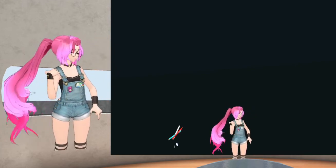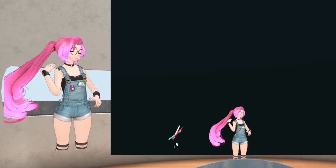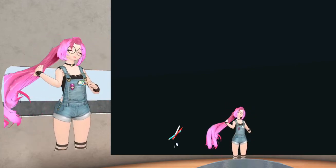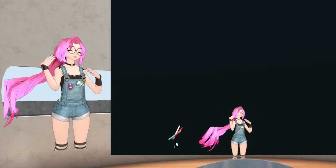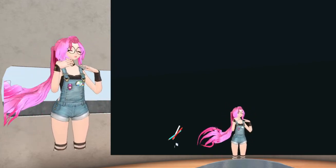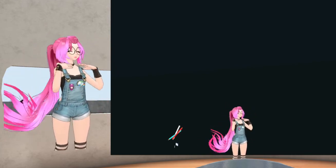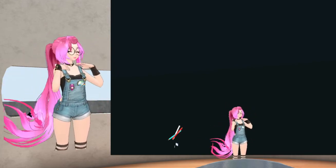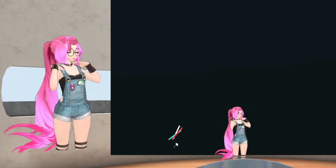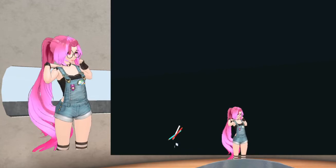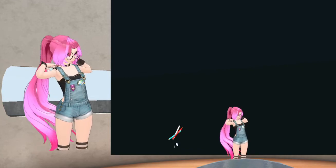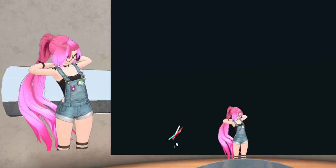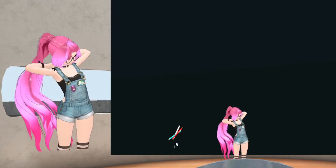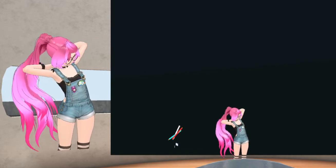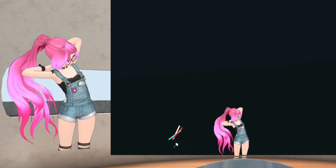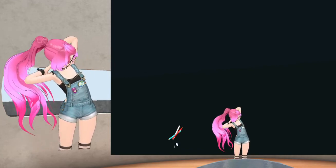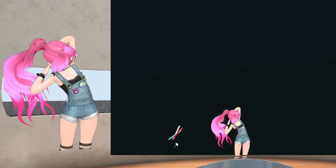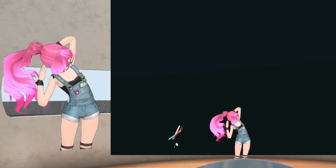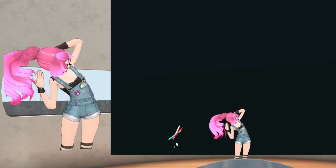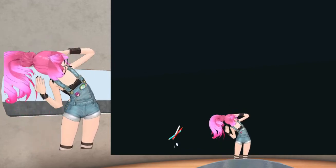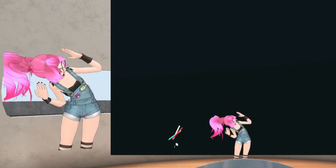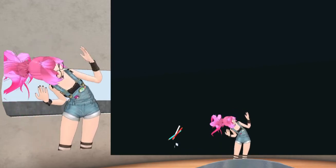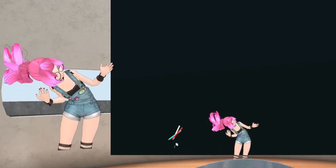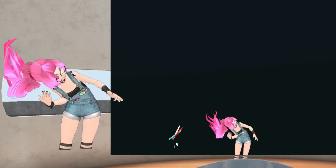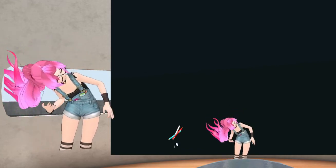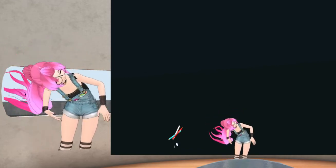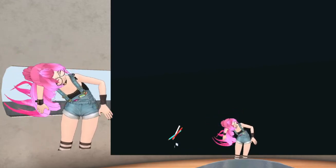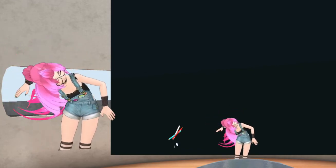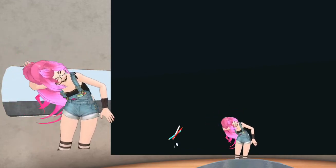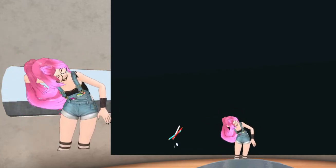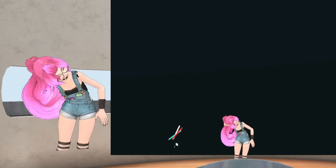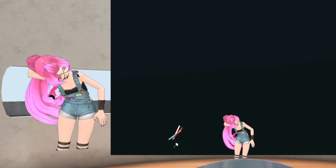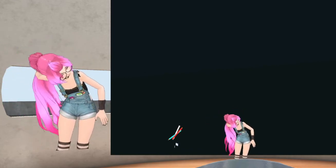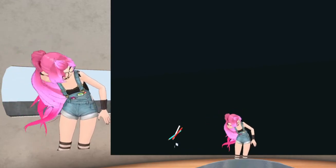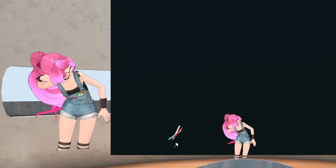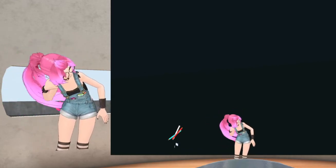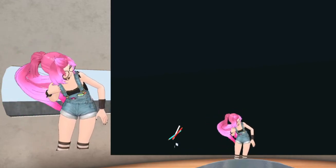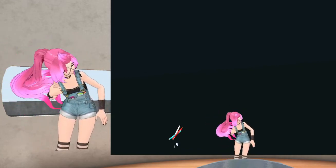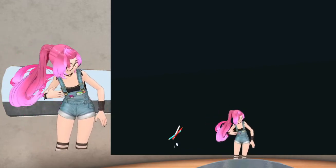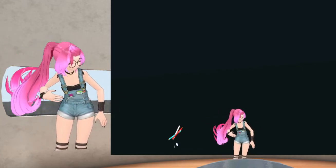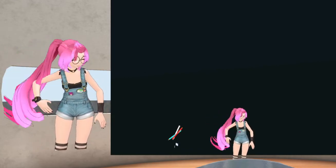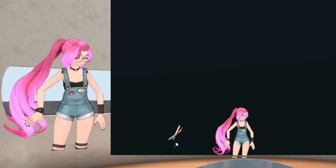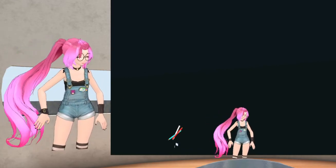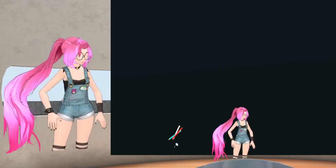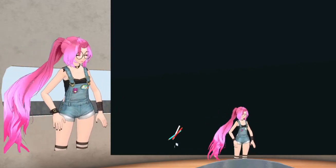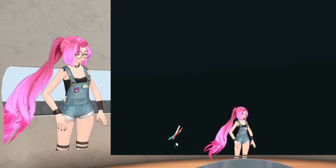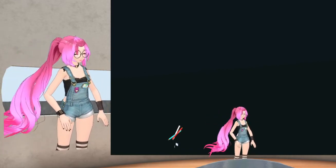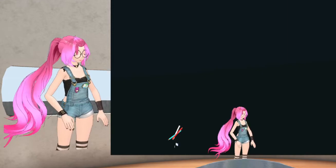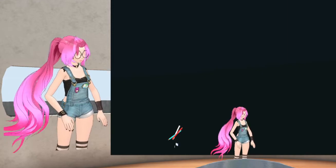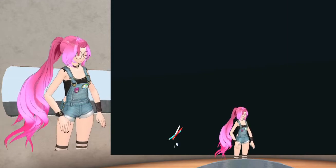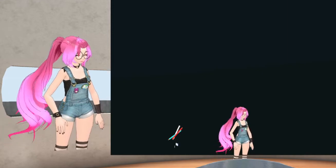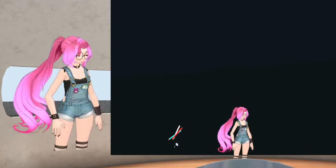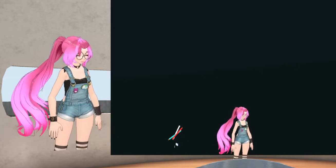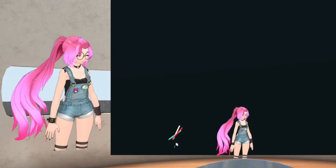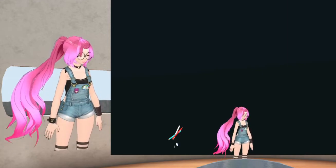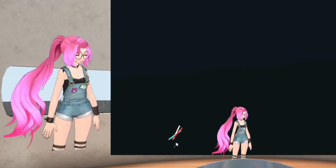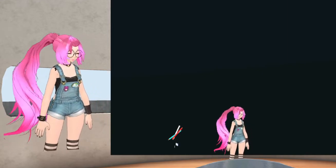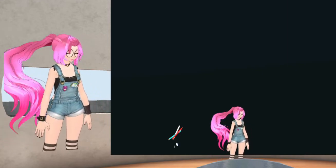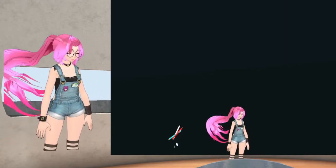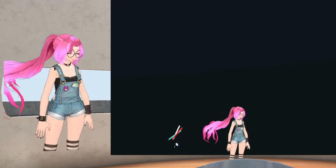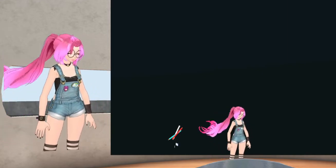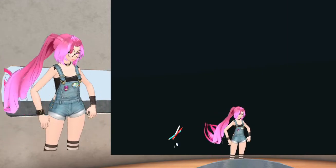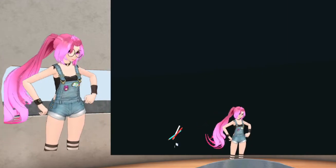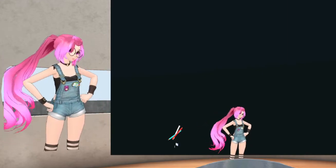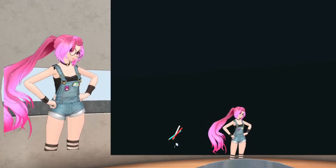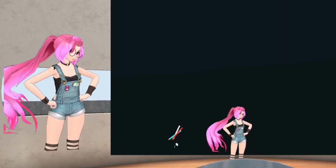Chris. 2 people in Discord wanted to know the wrong way for pink. If you could expand on that, they want to know what the other